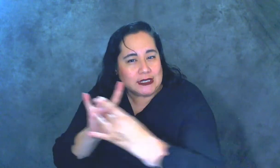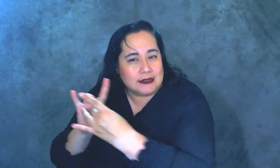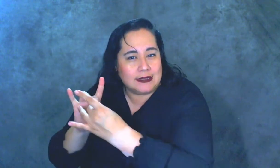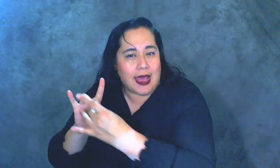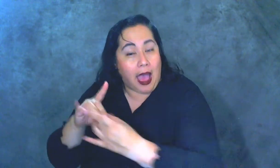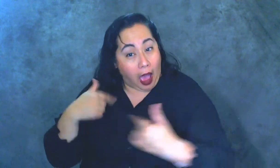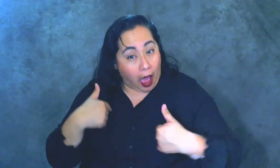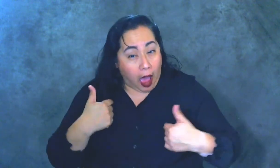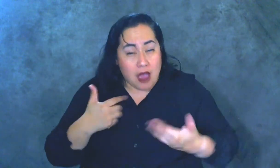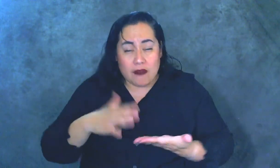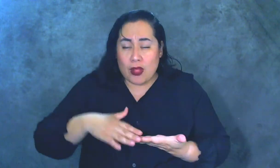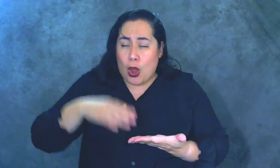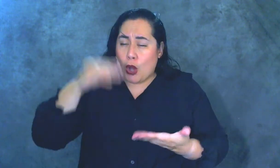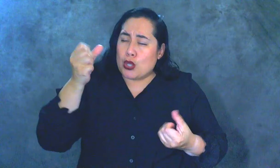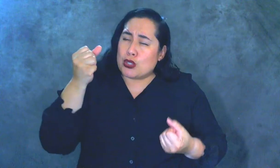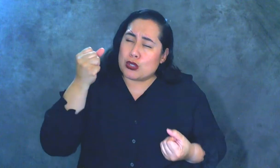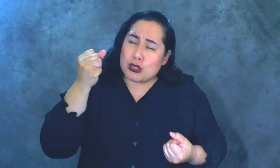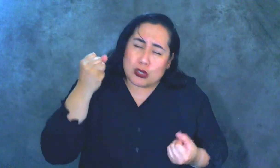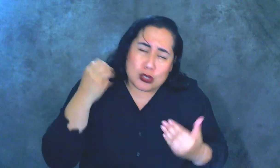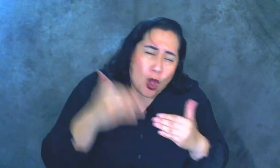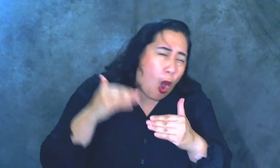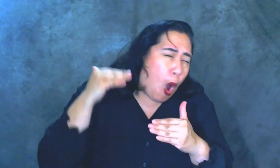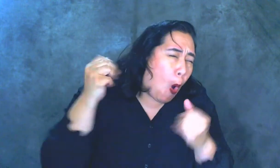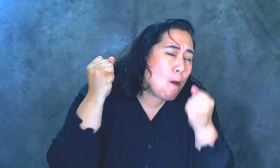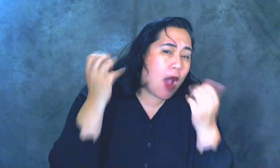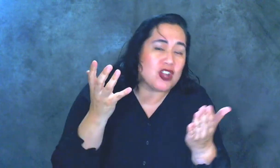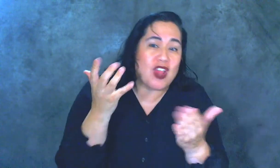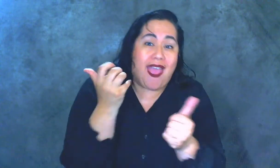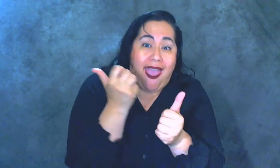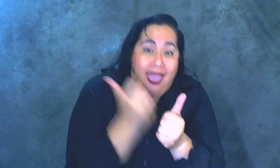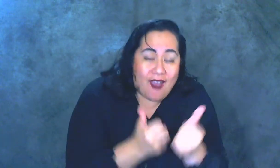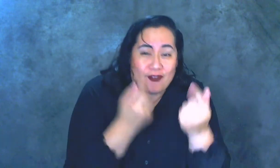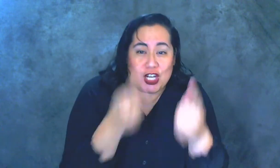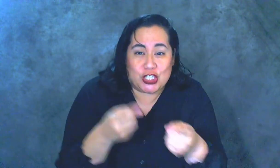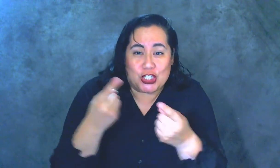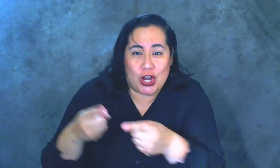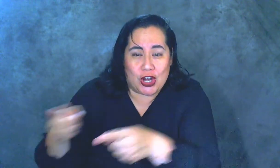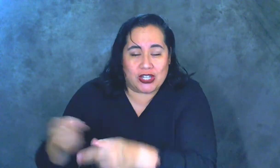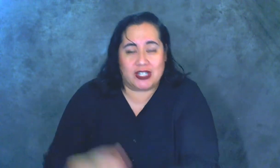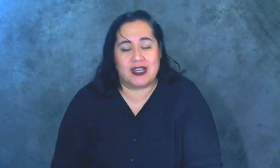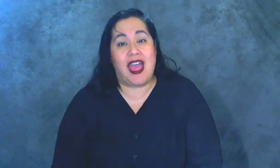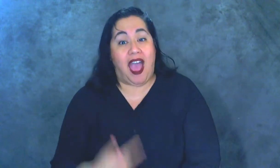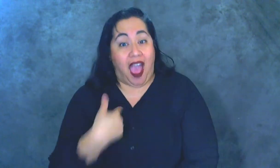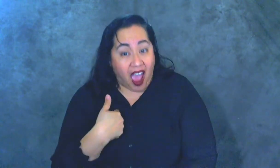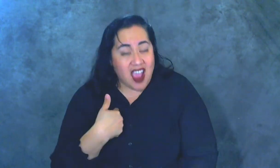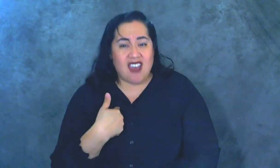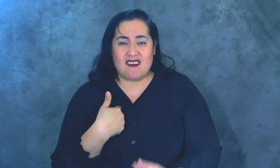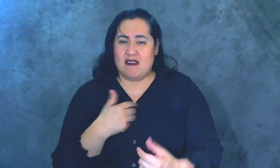learned so much at every turn. I have made lifelong